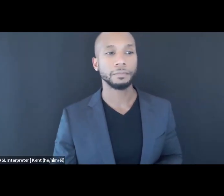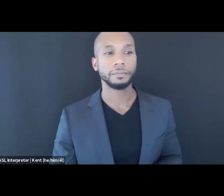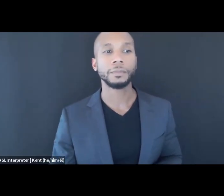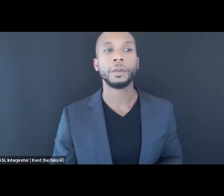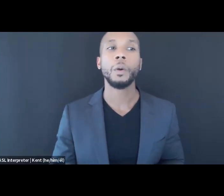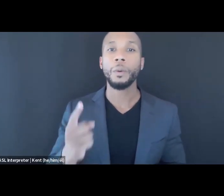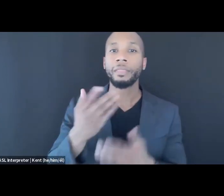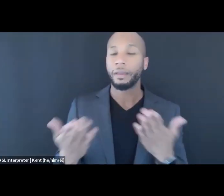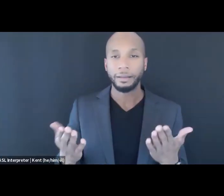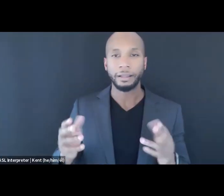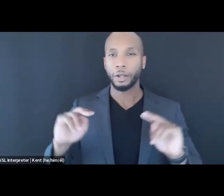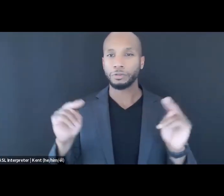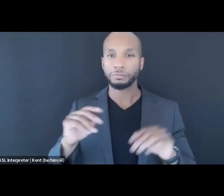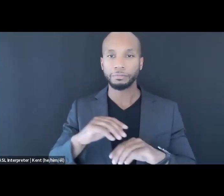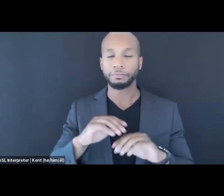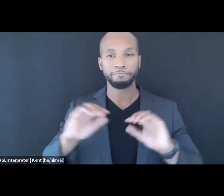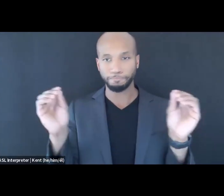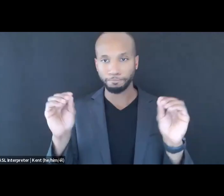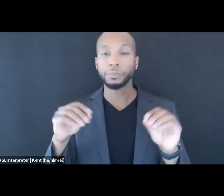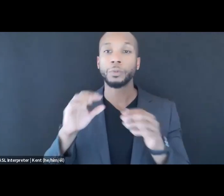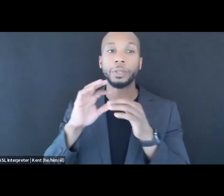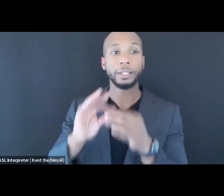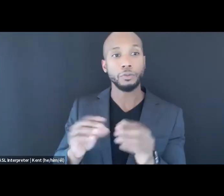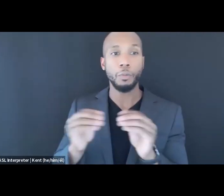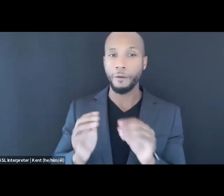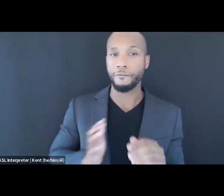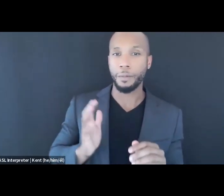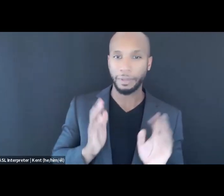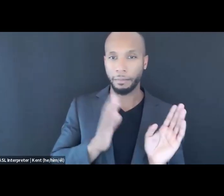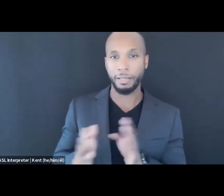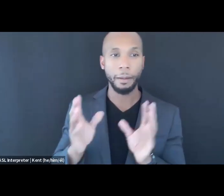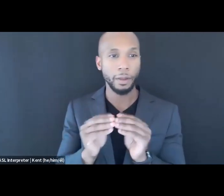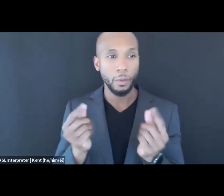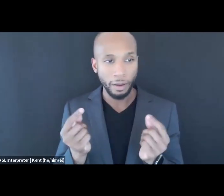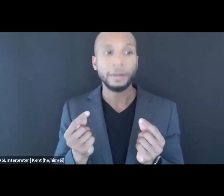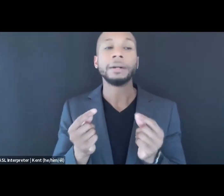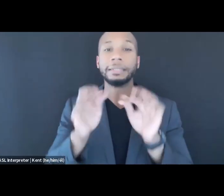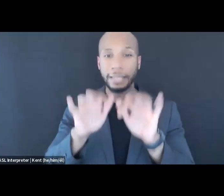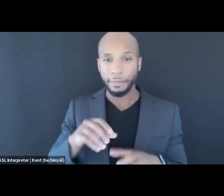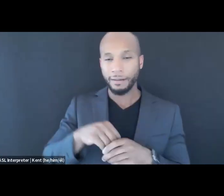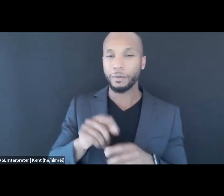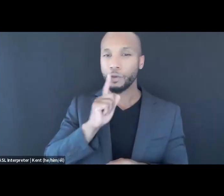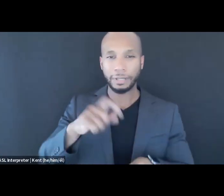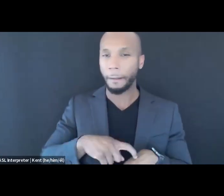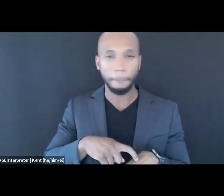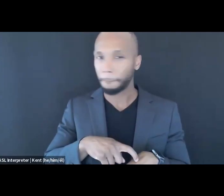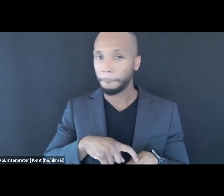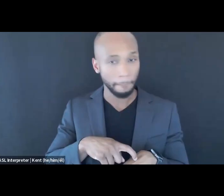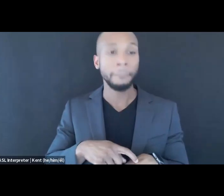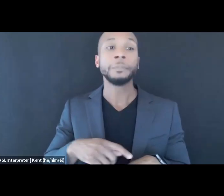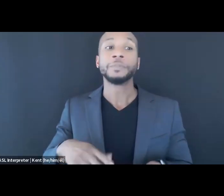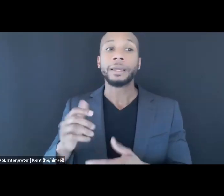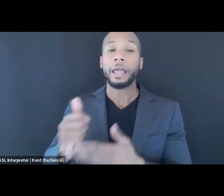One thing that is a non-negotiable for me though, during more formally planned meetings, is typing in real time. It helps